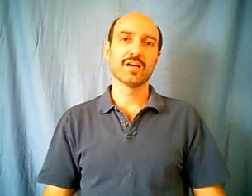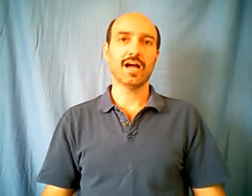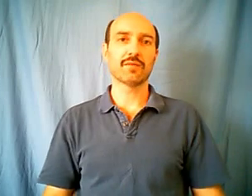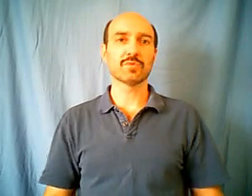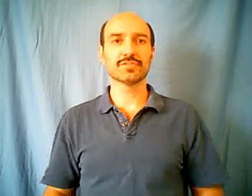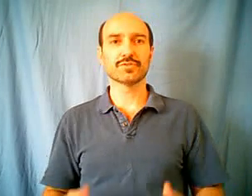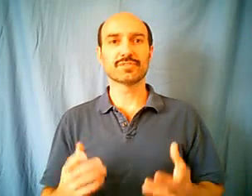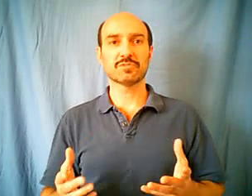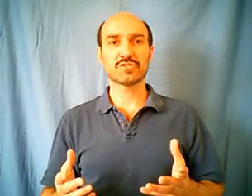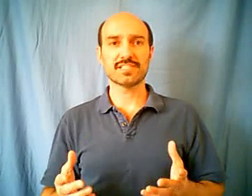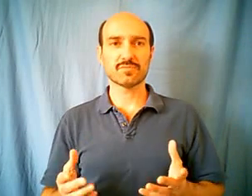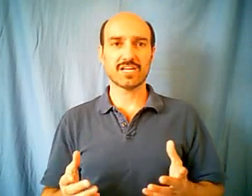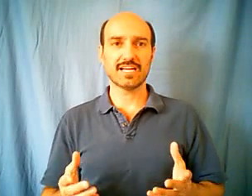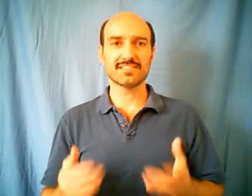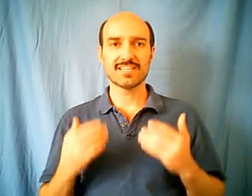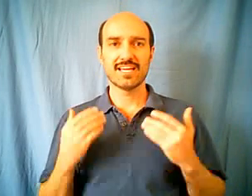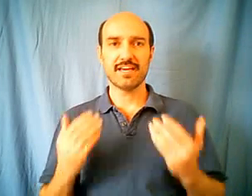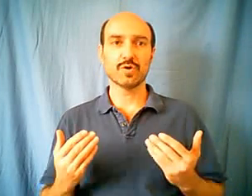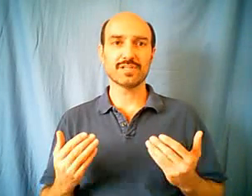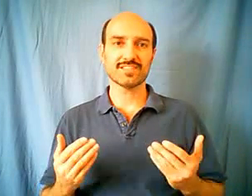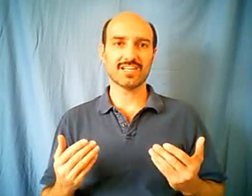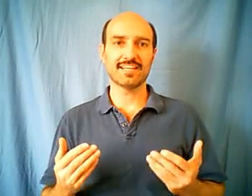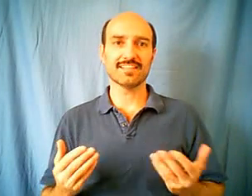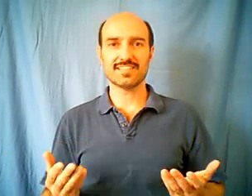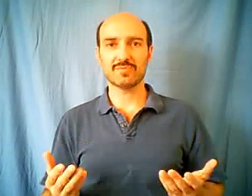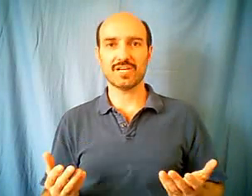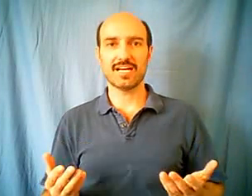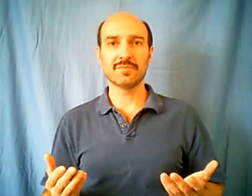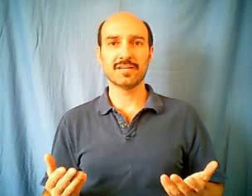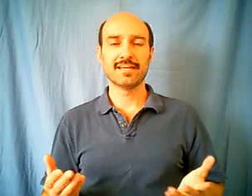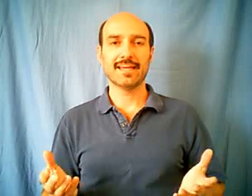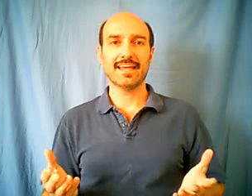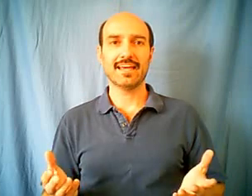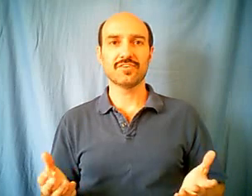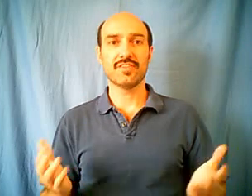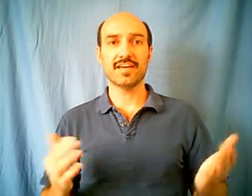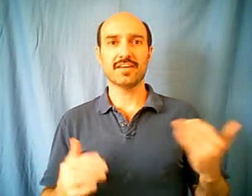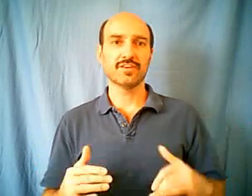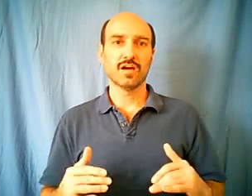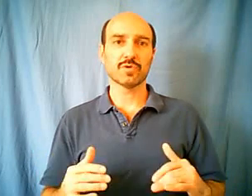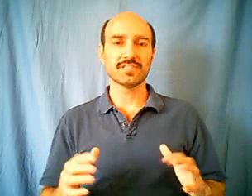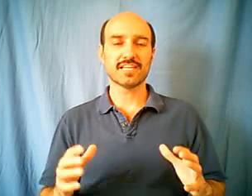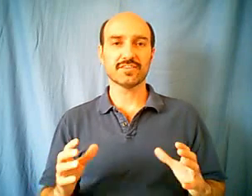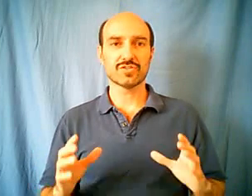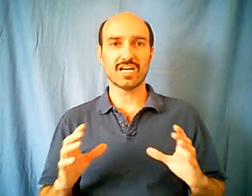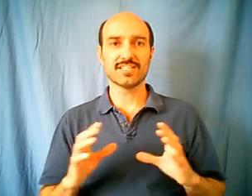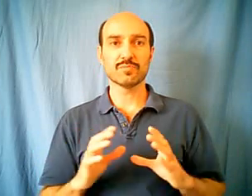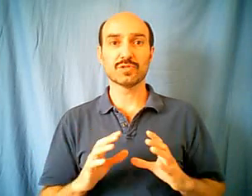I'm going to demonstrate some signs and voice the sign at the same time, and then I'm going to take those signs and put them